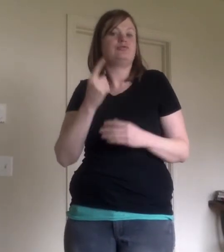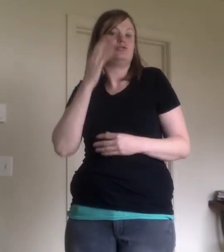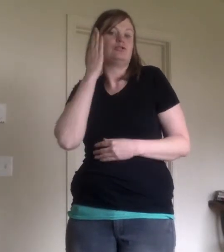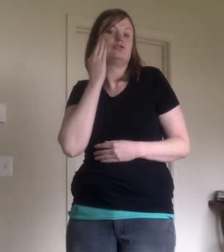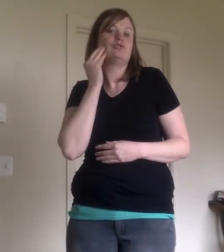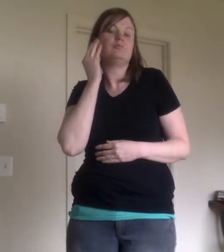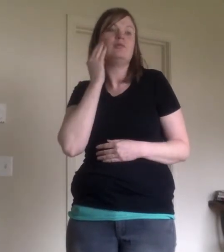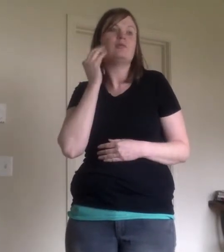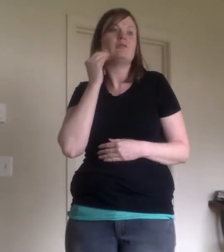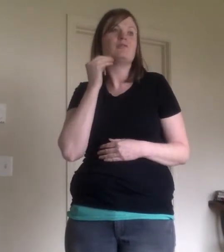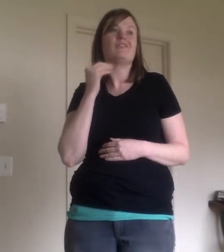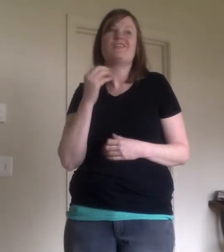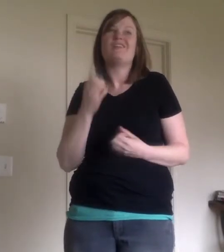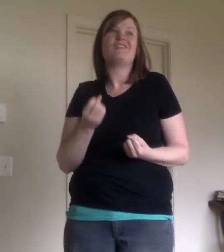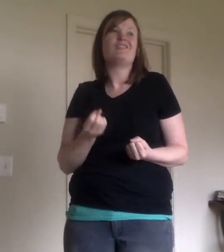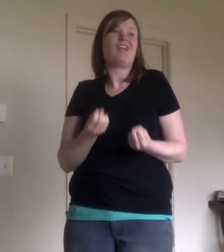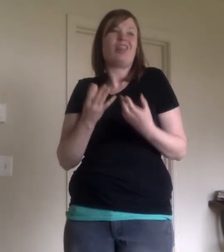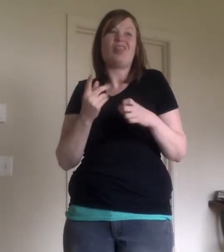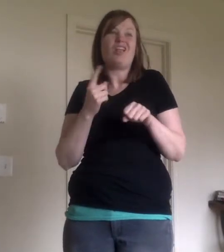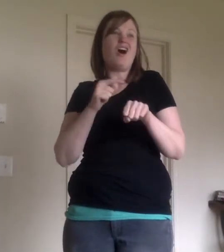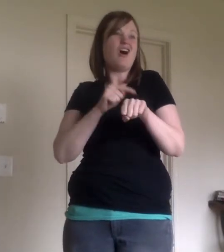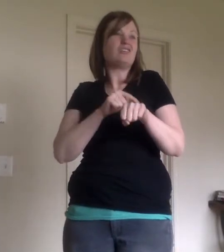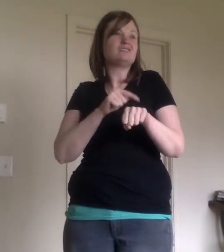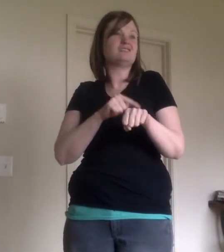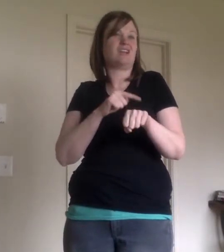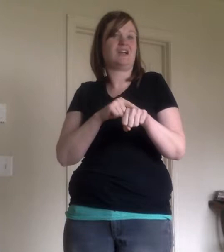they aren't producing the work that matches their taste.